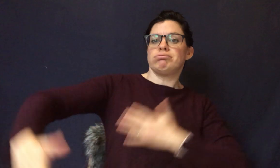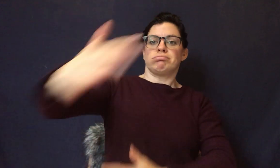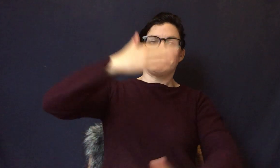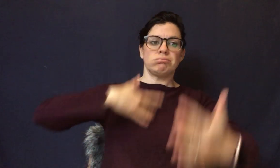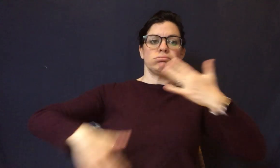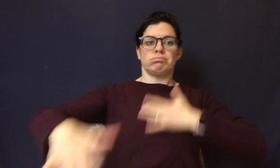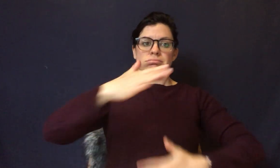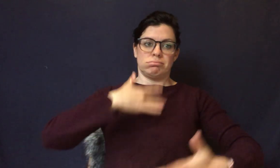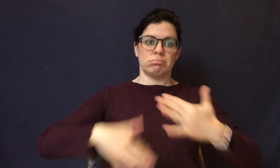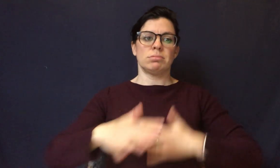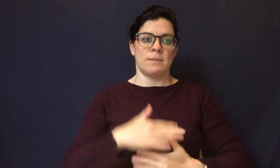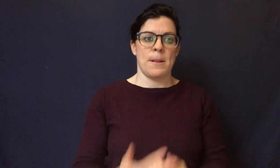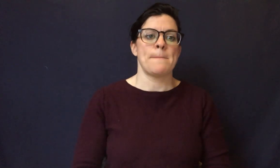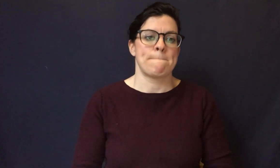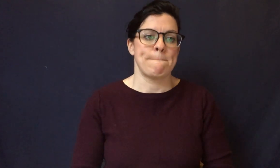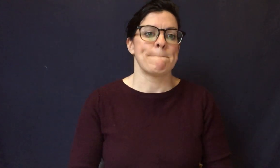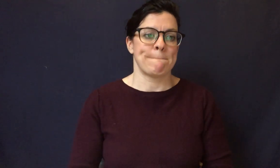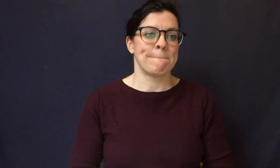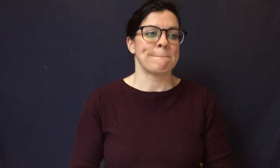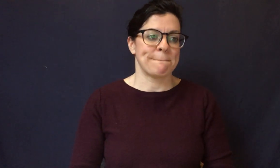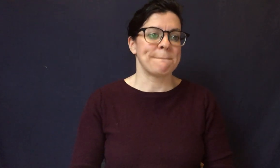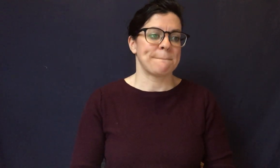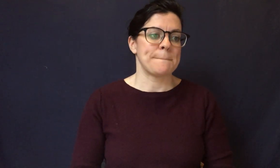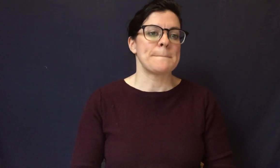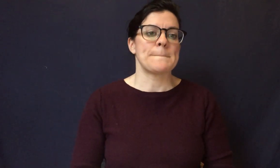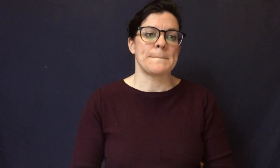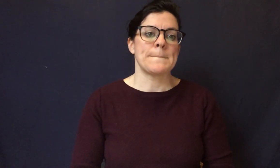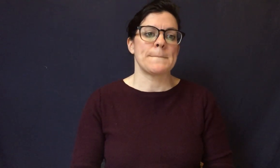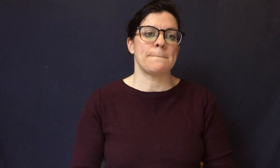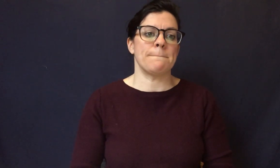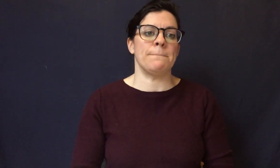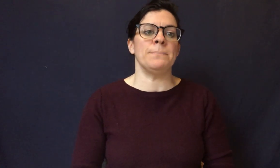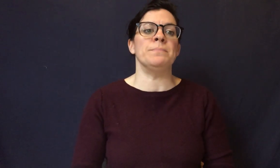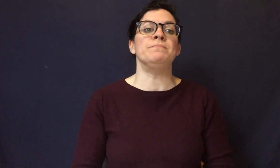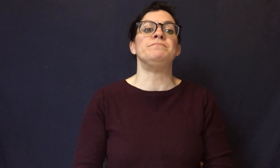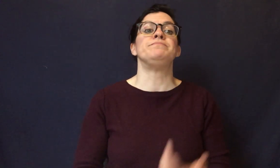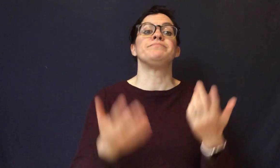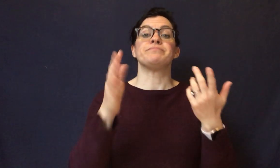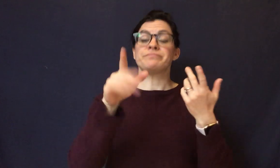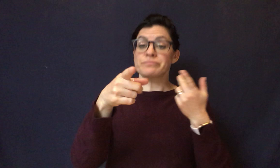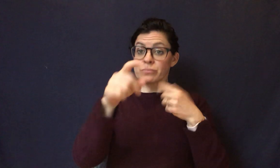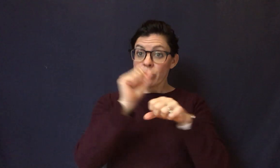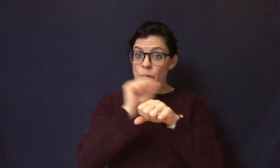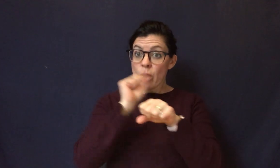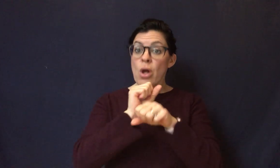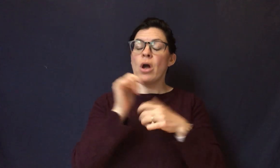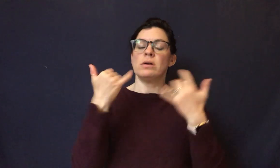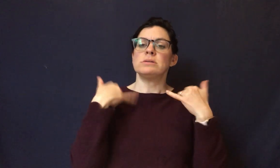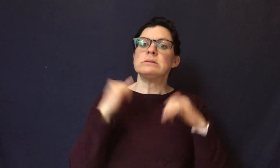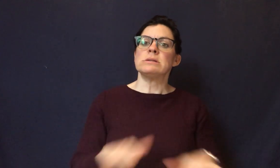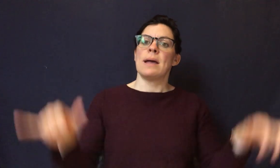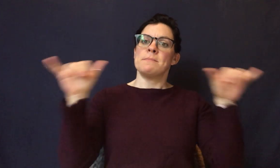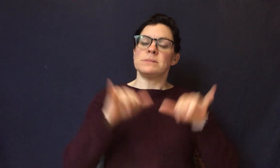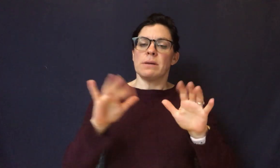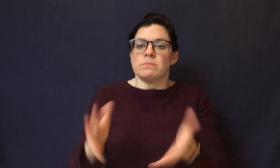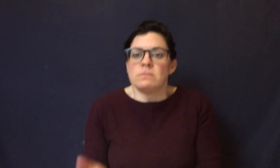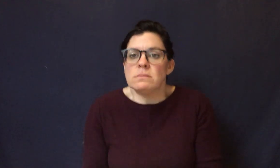you're not doing the same thing repetitiously all day. All right, reduce back injuries. That's